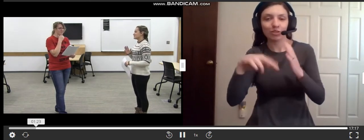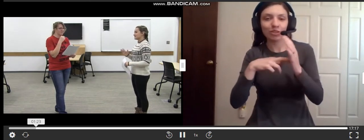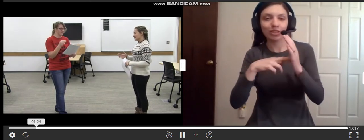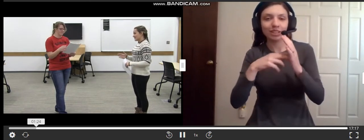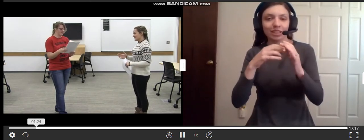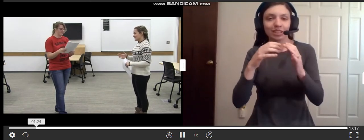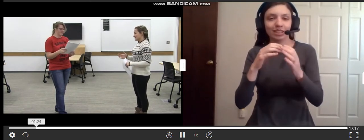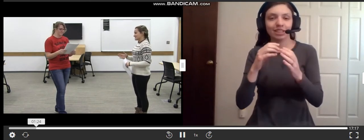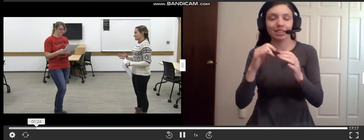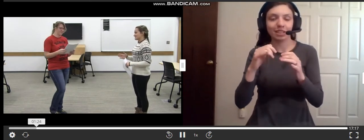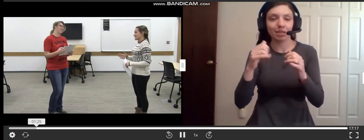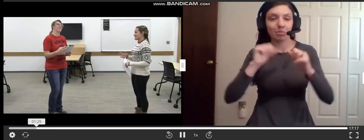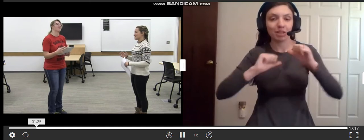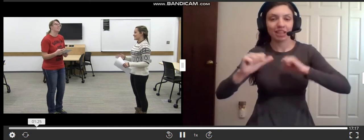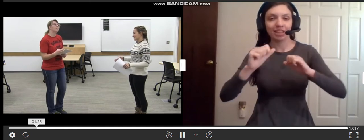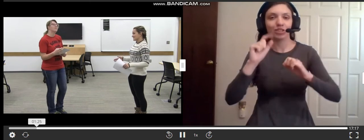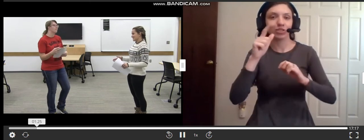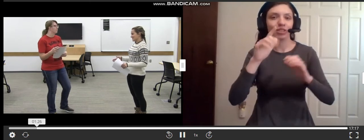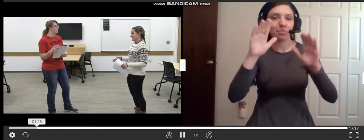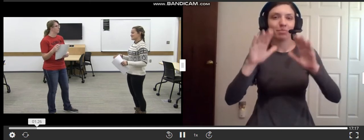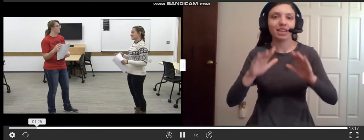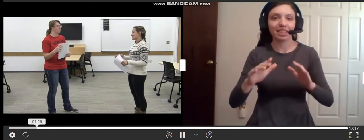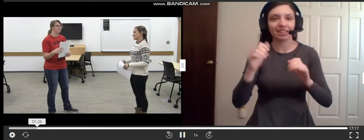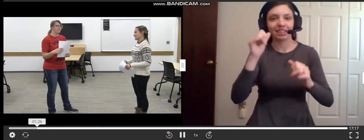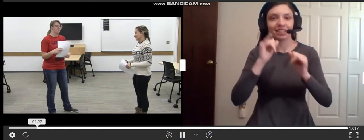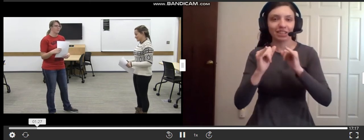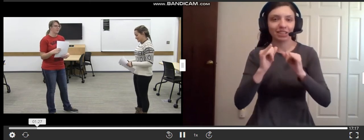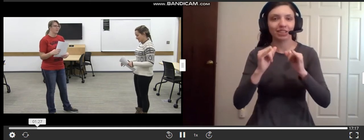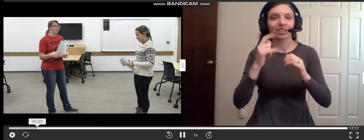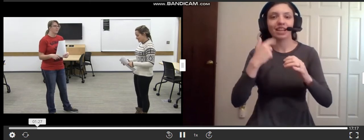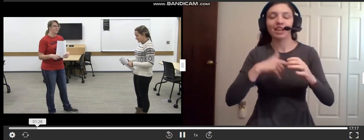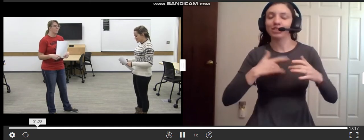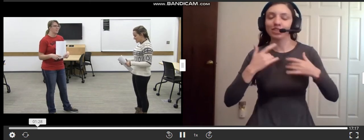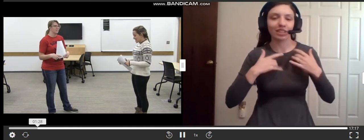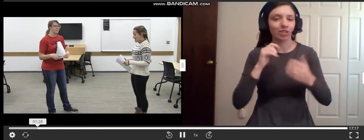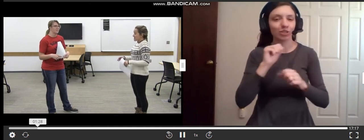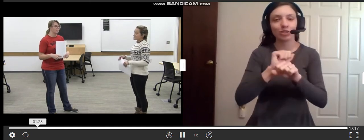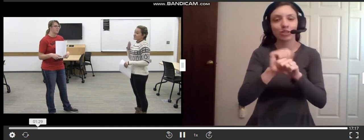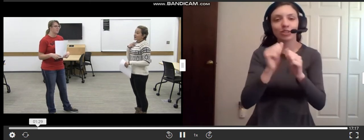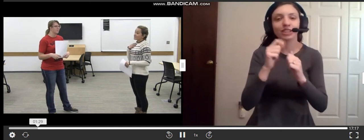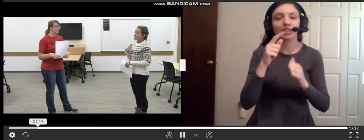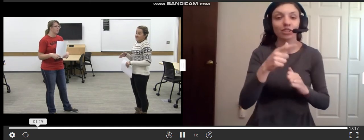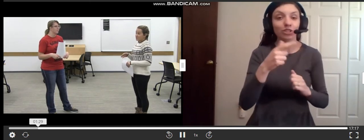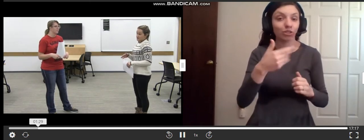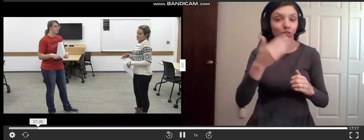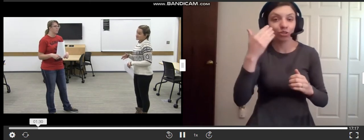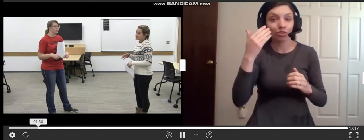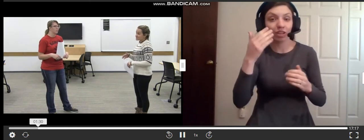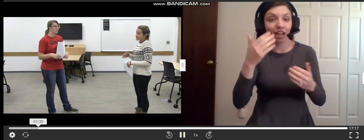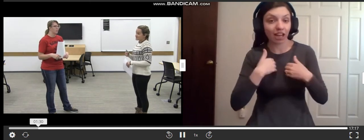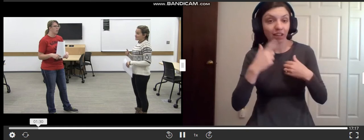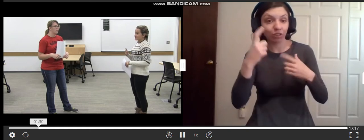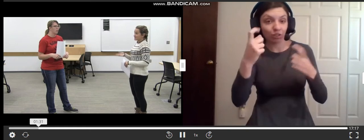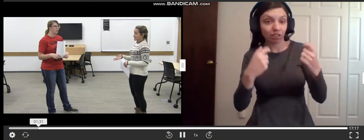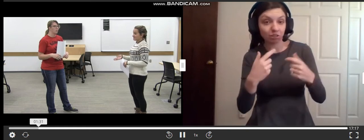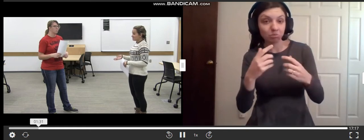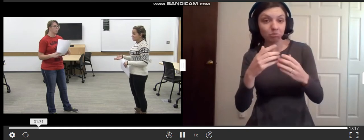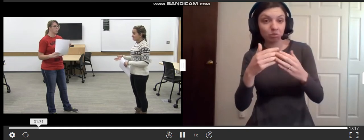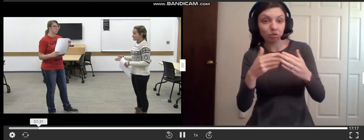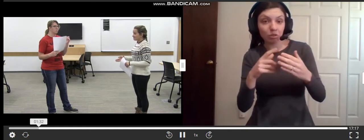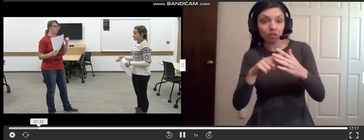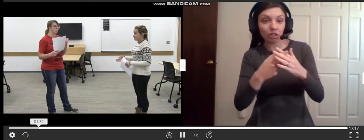did really great audition, so I'm not nervous at all. I'm so excited to work with you. Do you have any questions for me before we